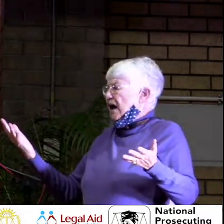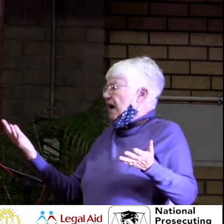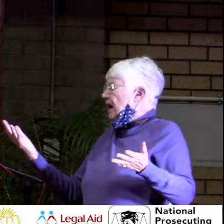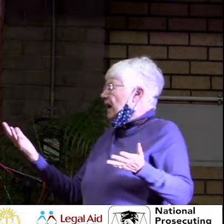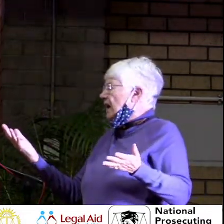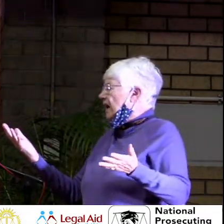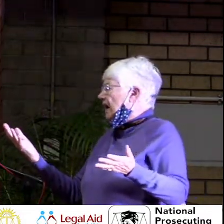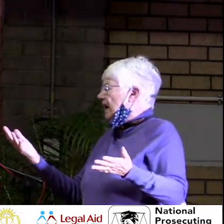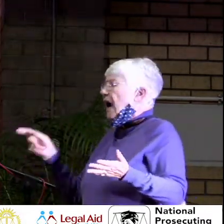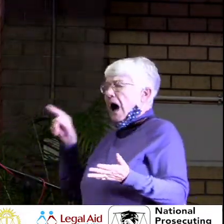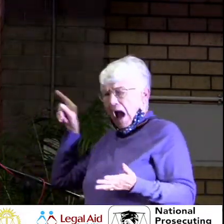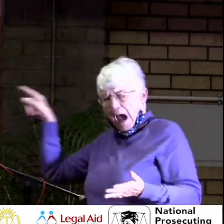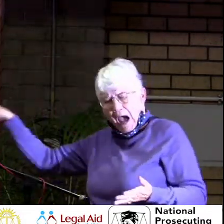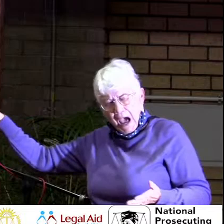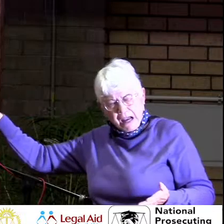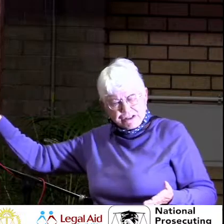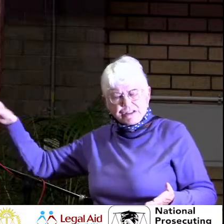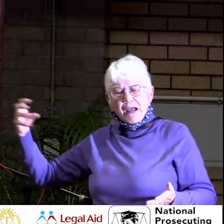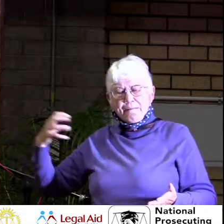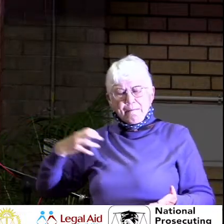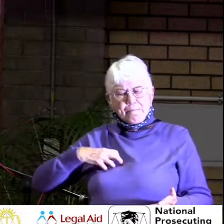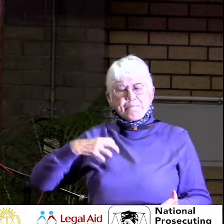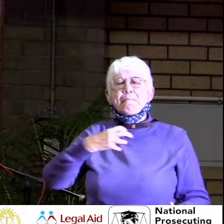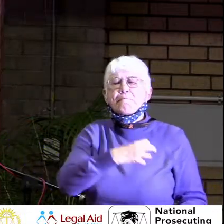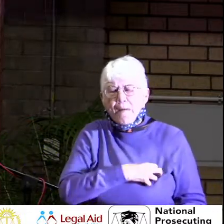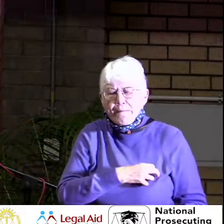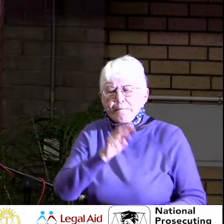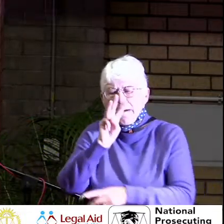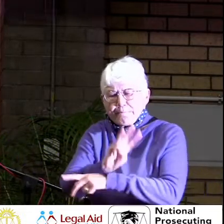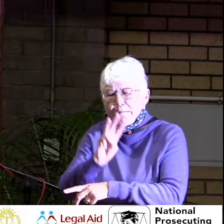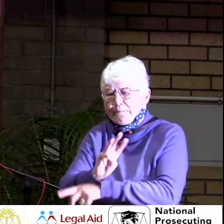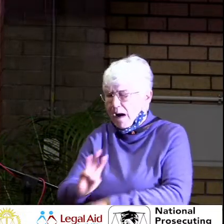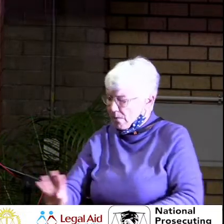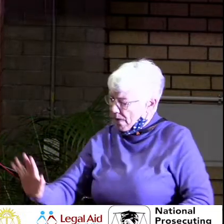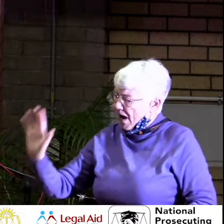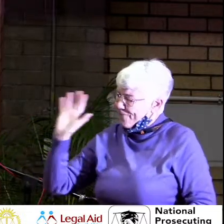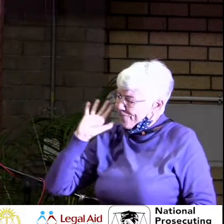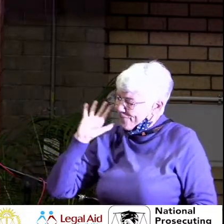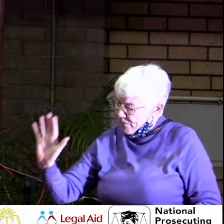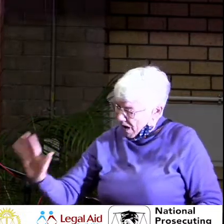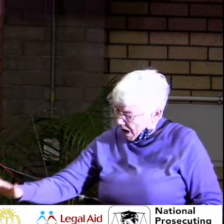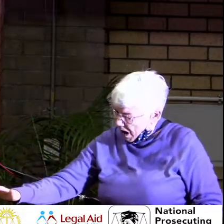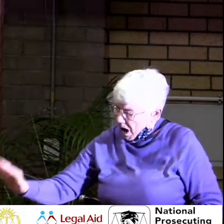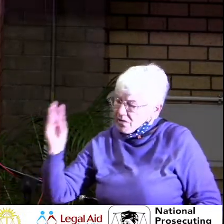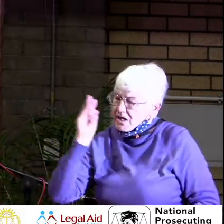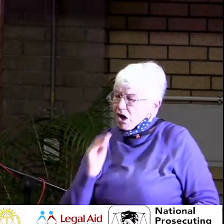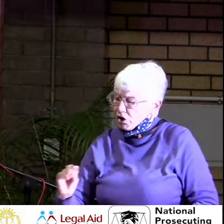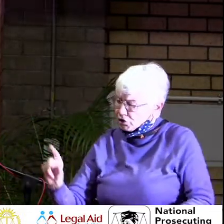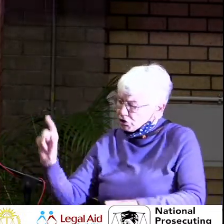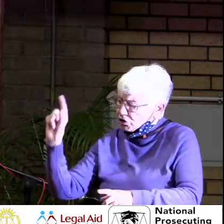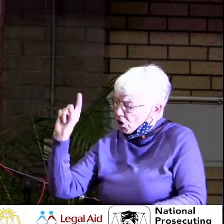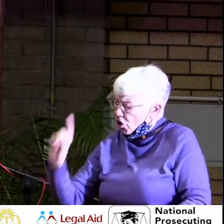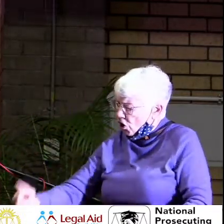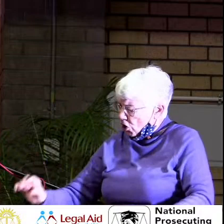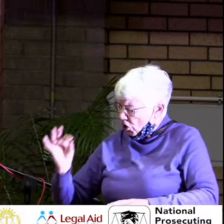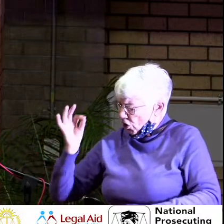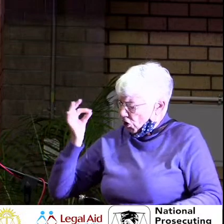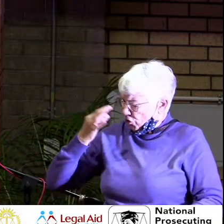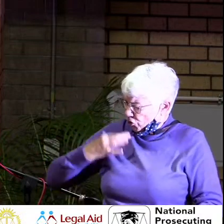van 'n 5-jarige dogter. I need to rewrite her story. My kind ken nie haar